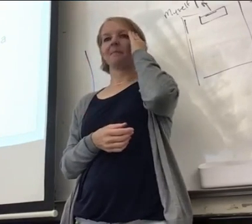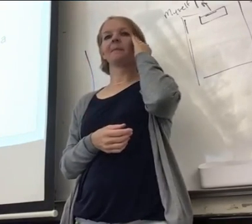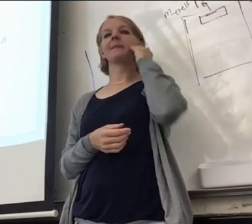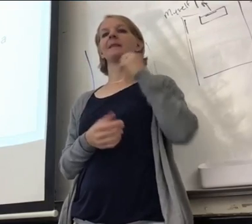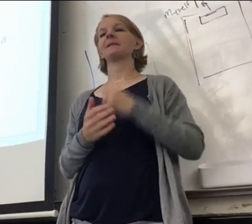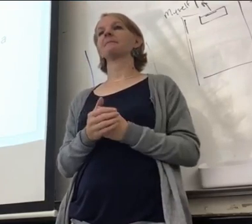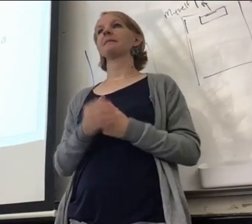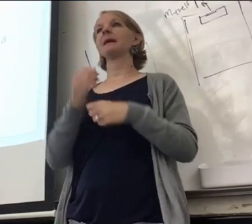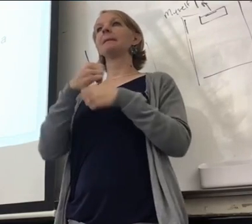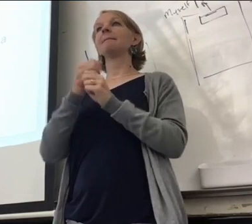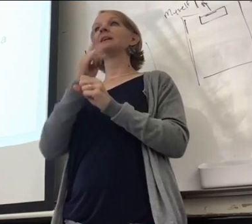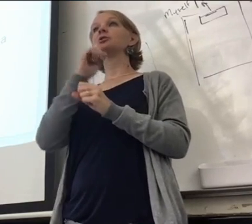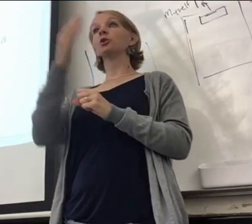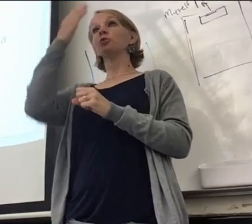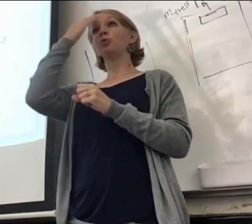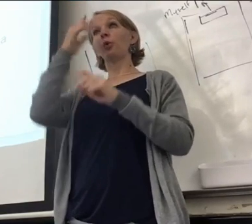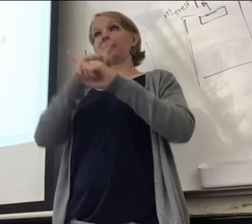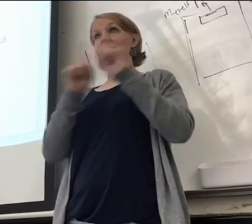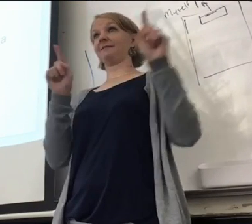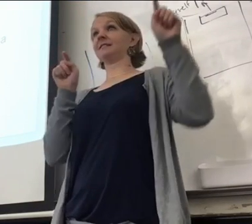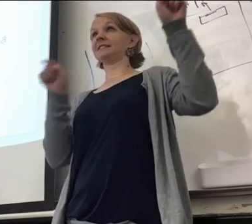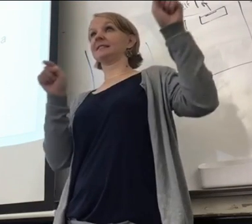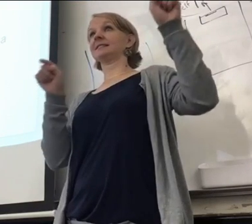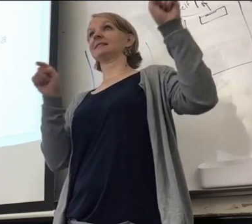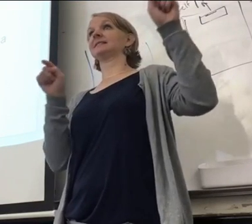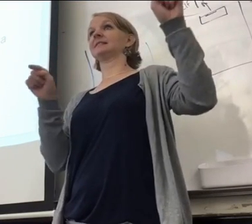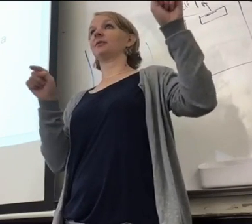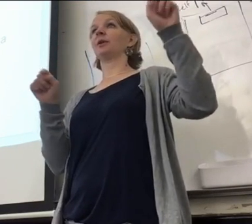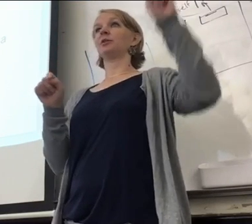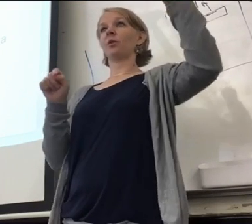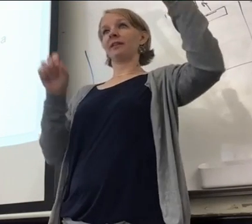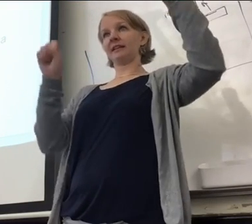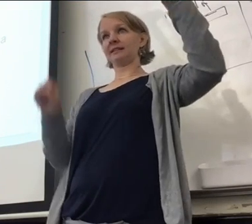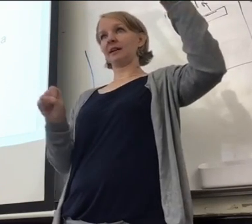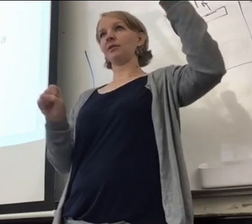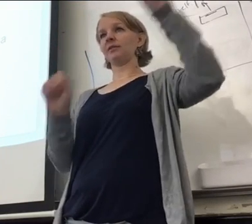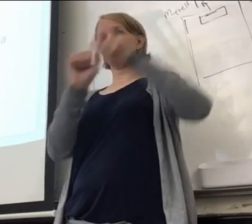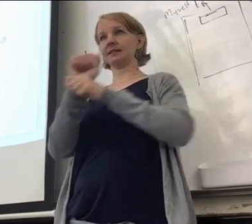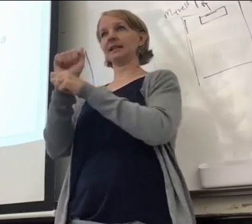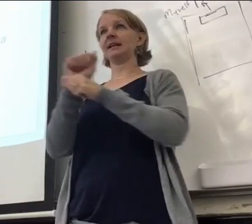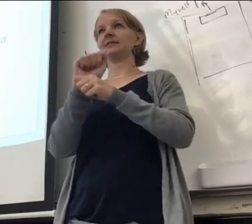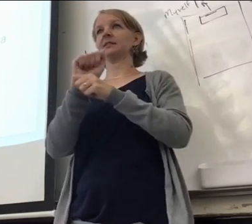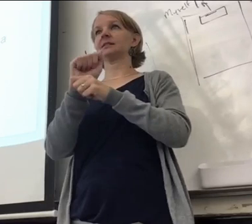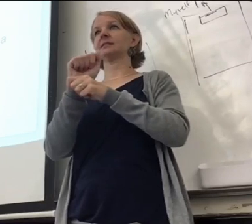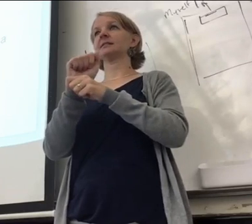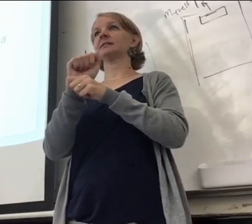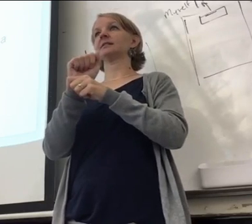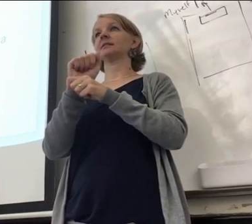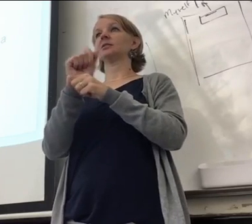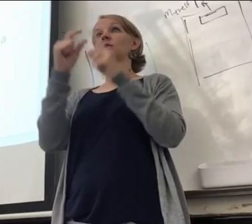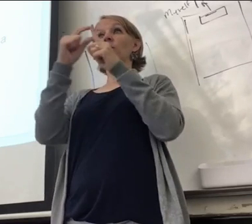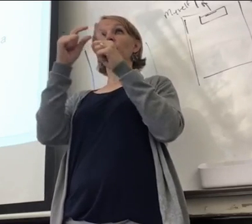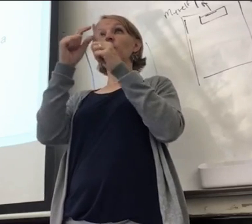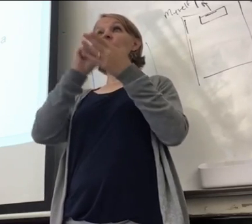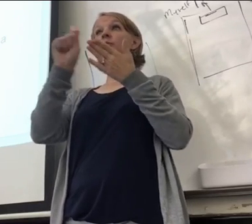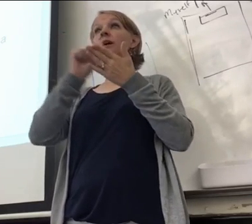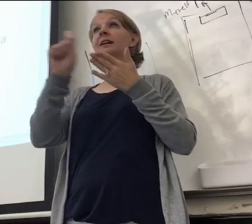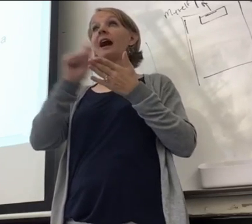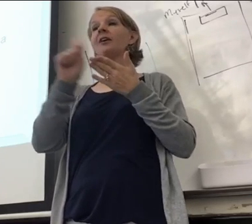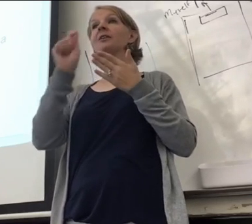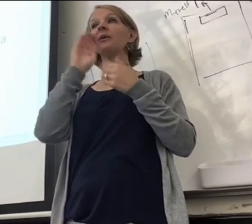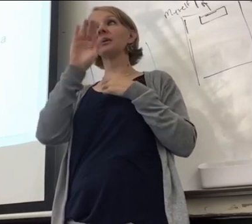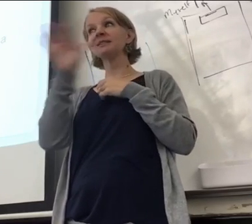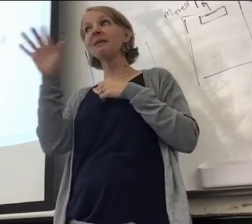I would make sure you know the difference, and then I'm going to have you write down a word, and I'm going to spell it for